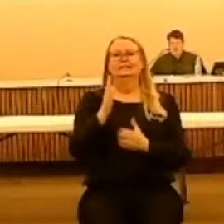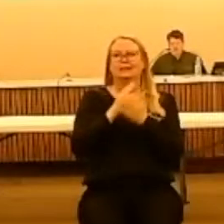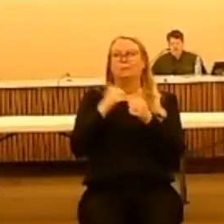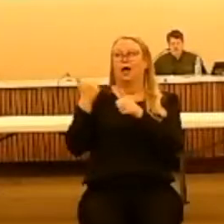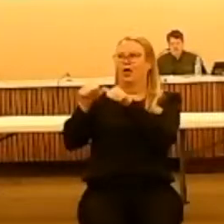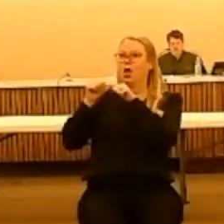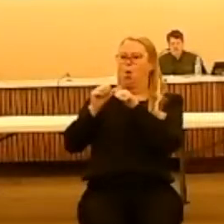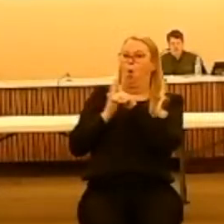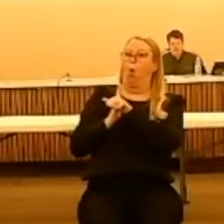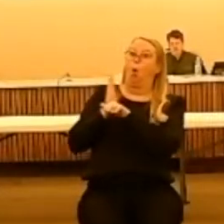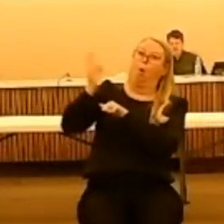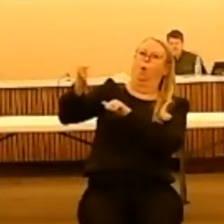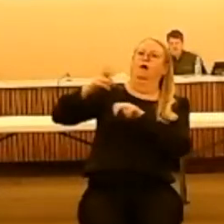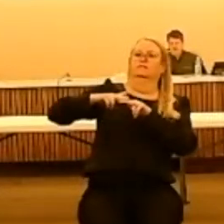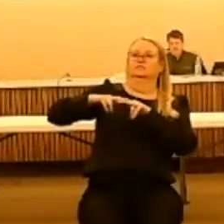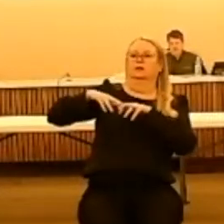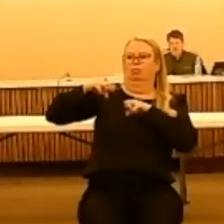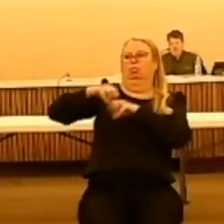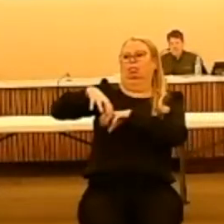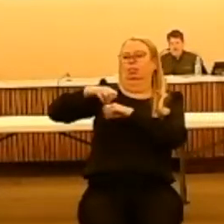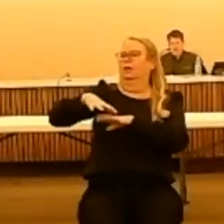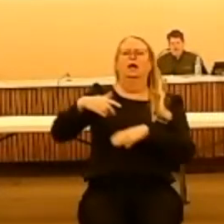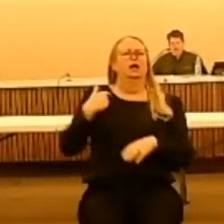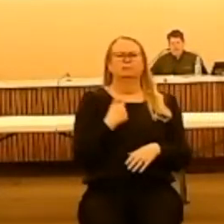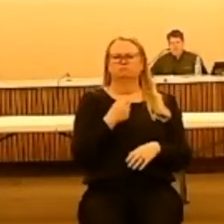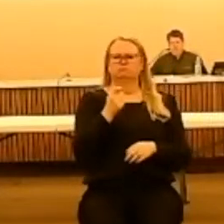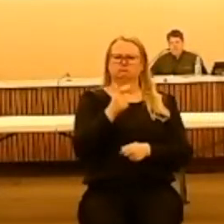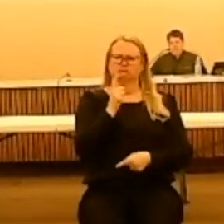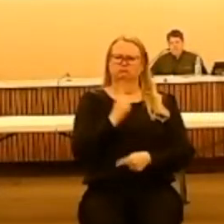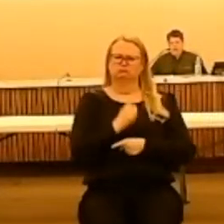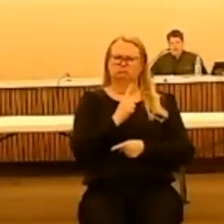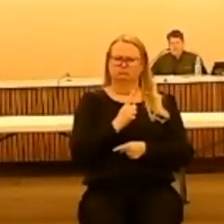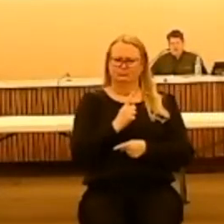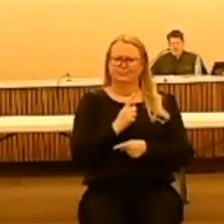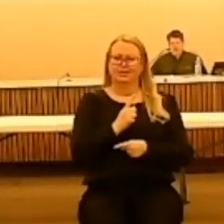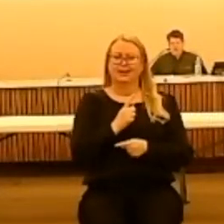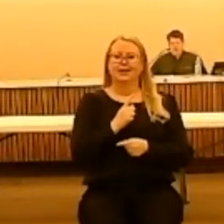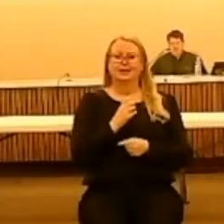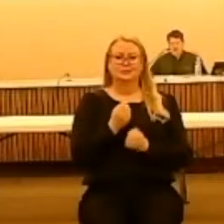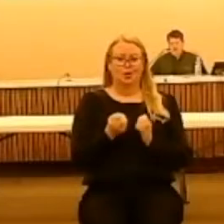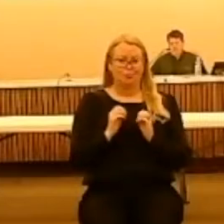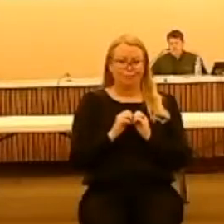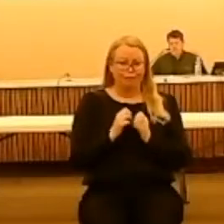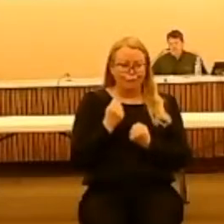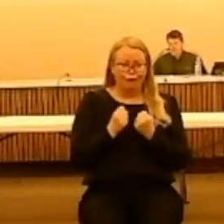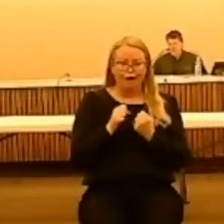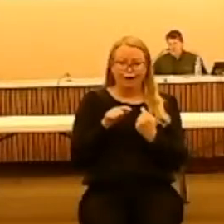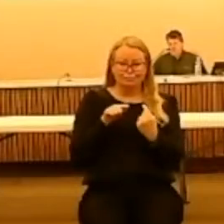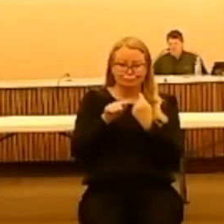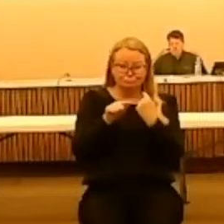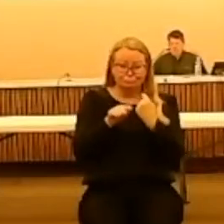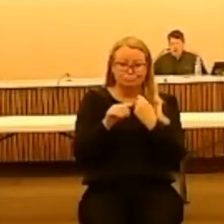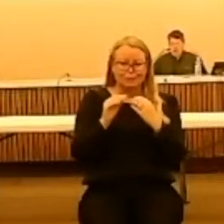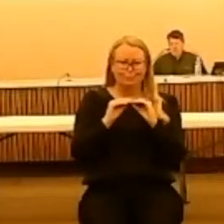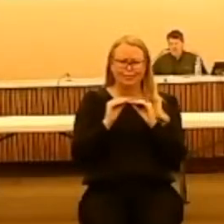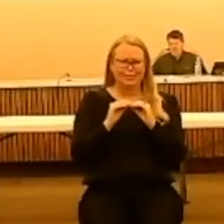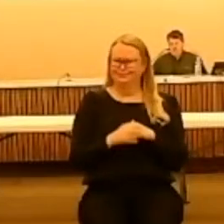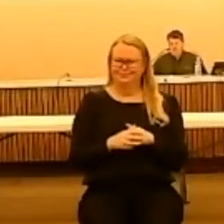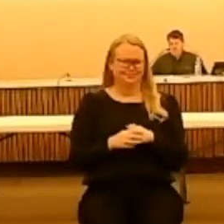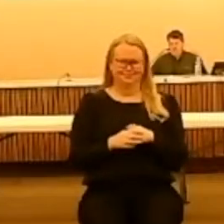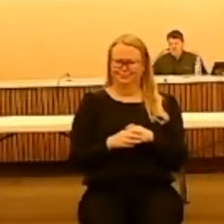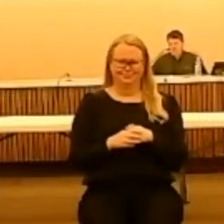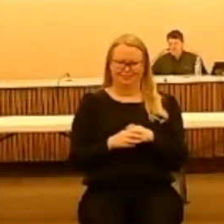But to Jess's point, the amount of traffic won't affect that. Basically, they create a brine that's